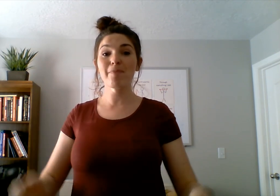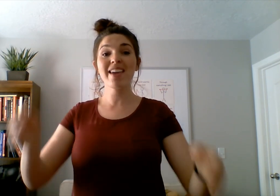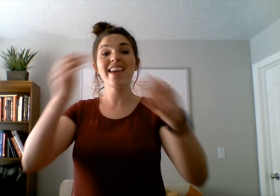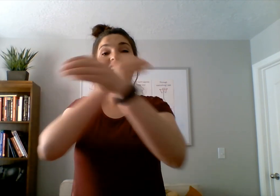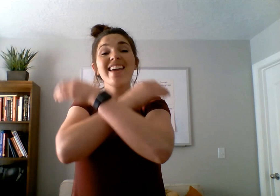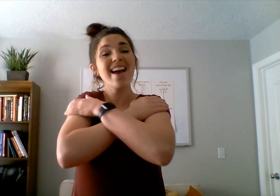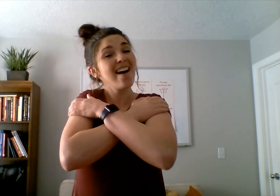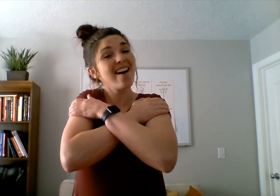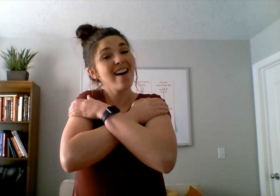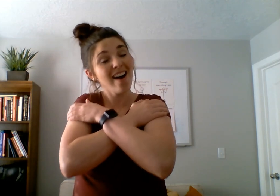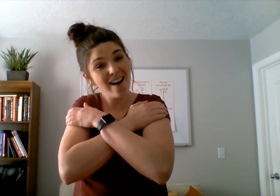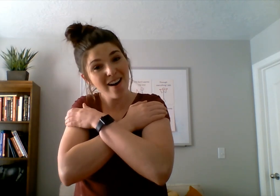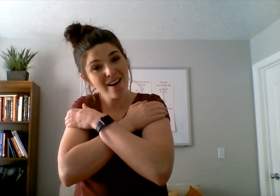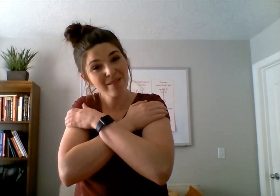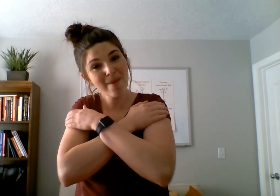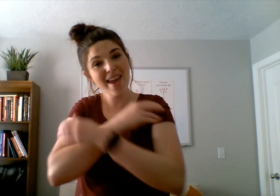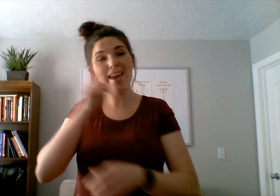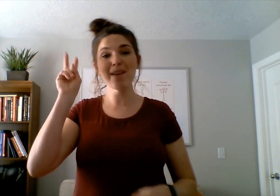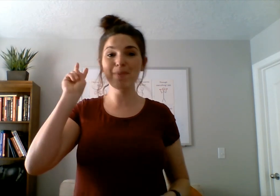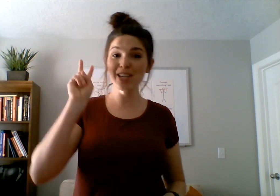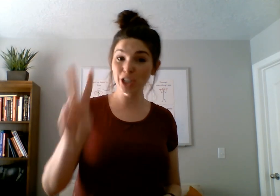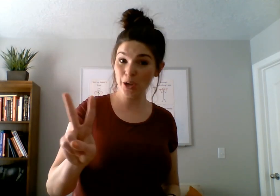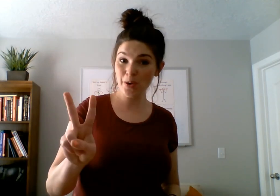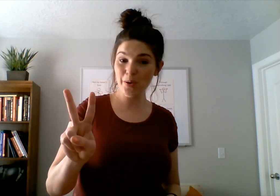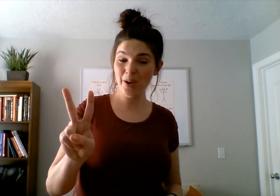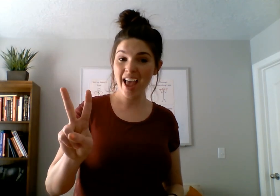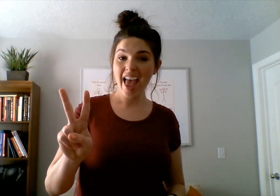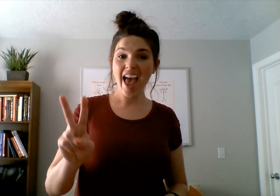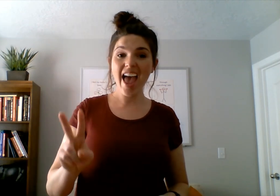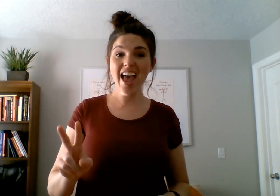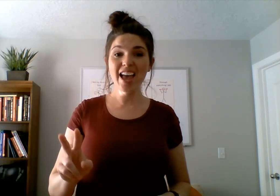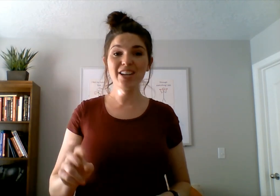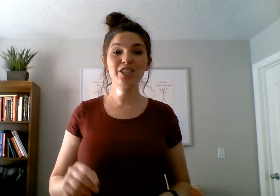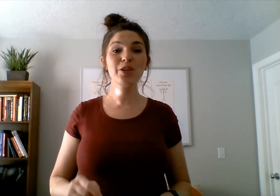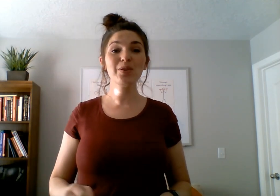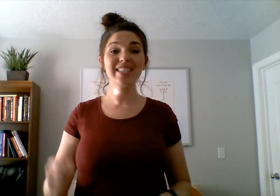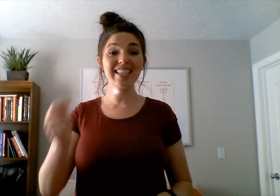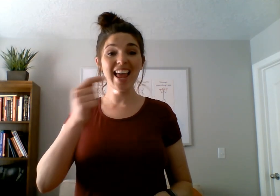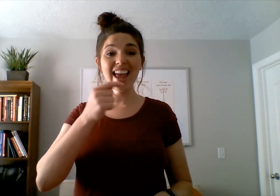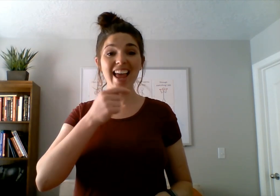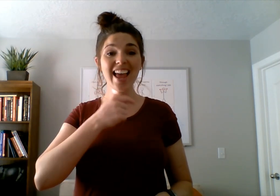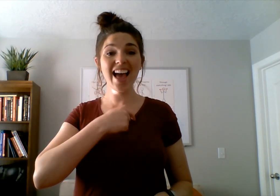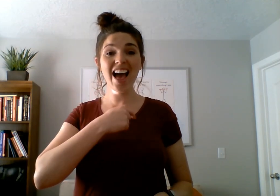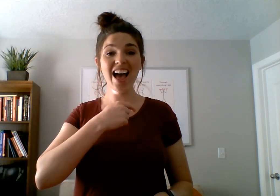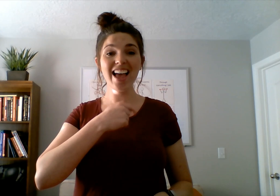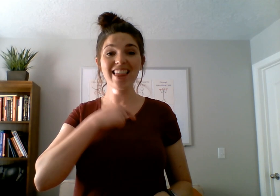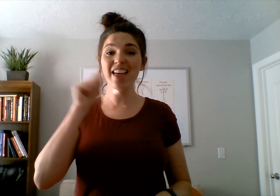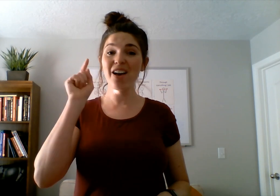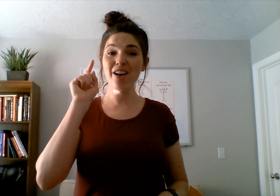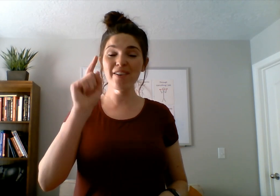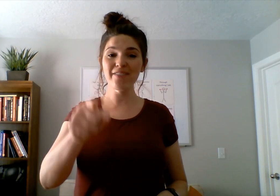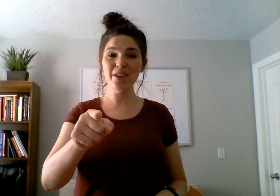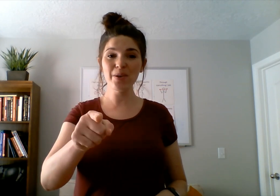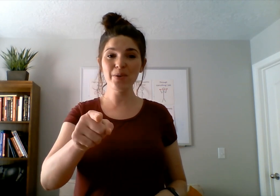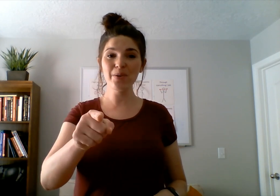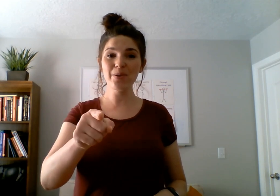me a hug, maybe too. And you say I love you.